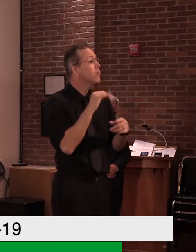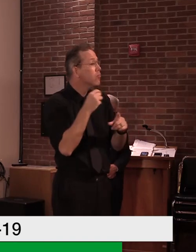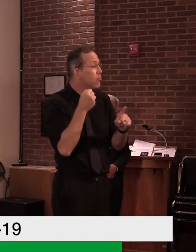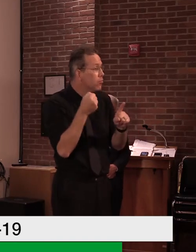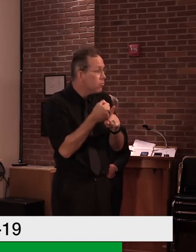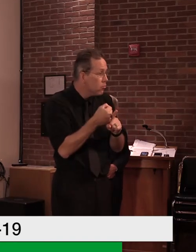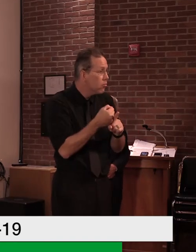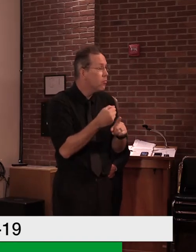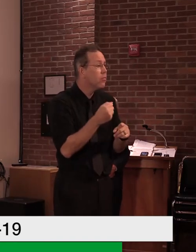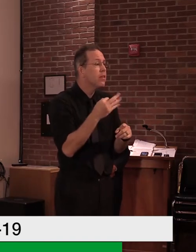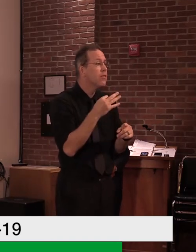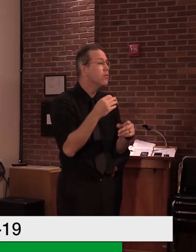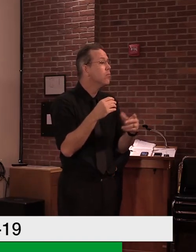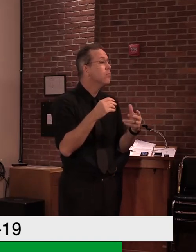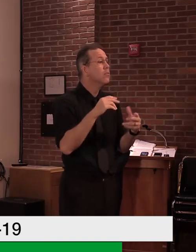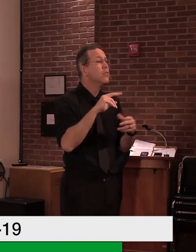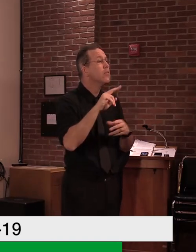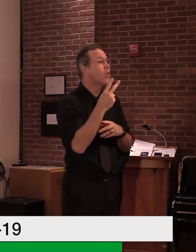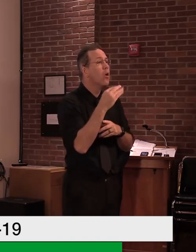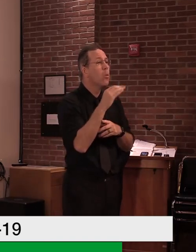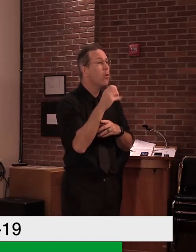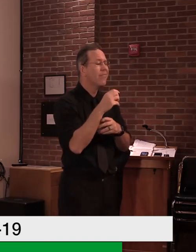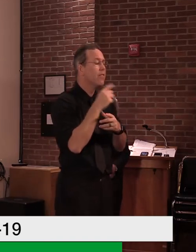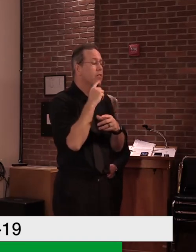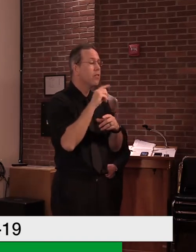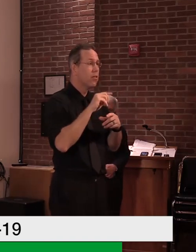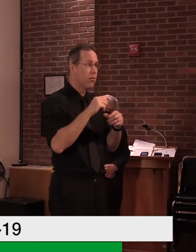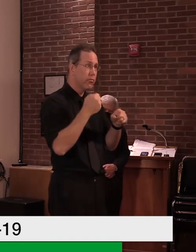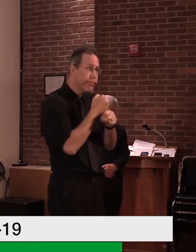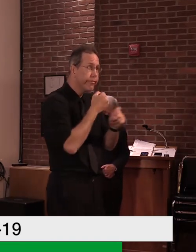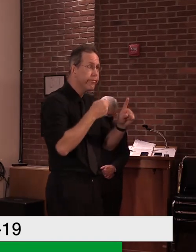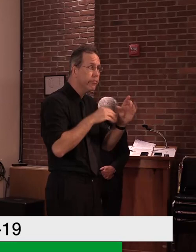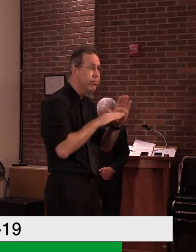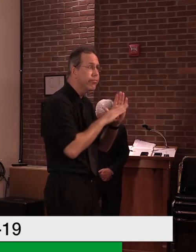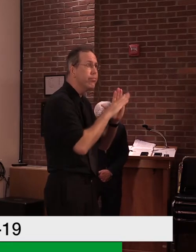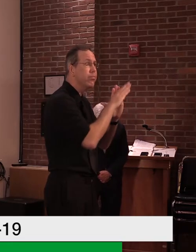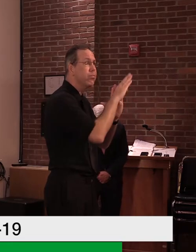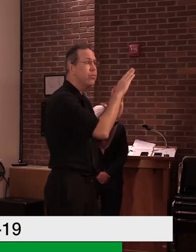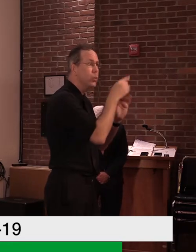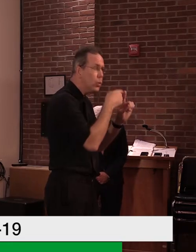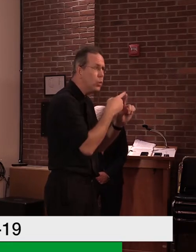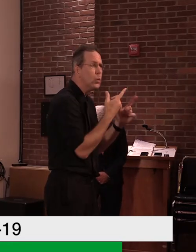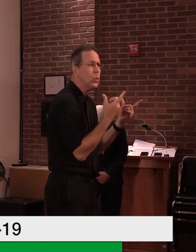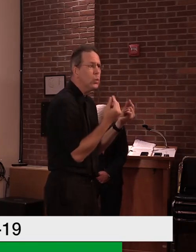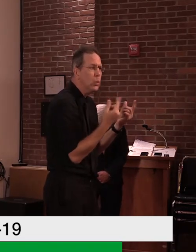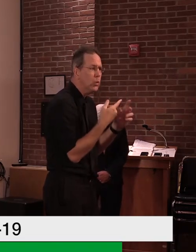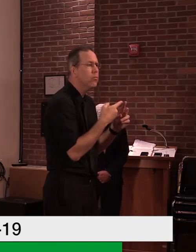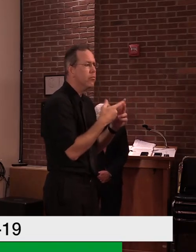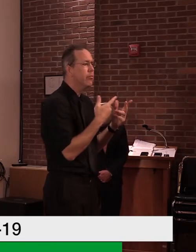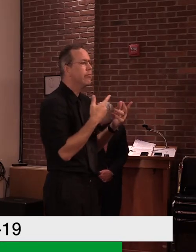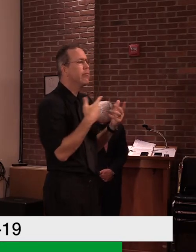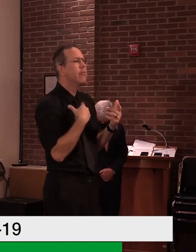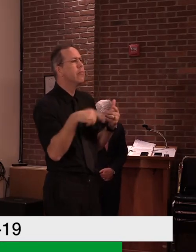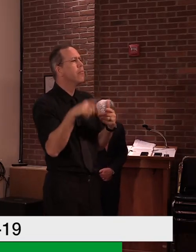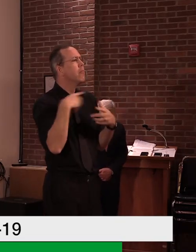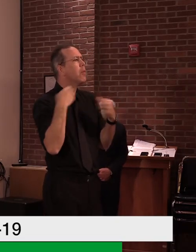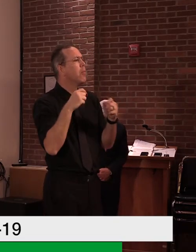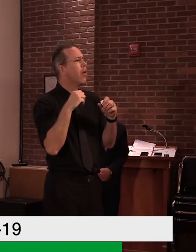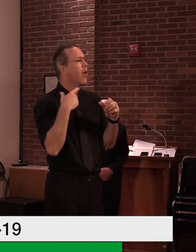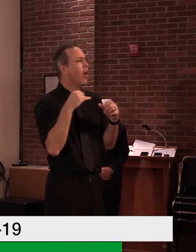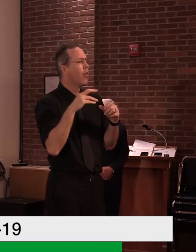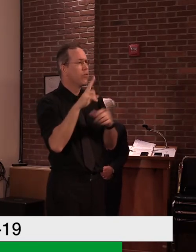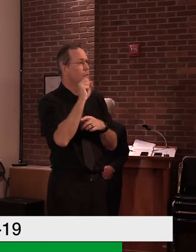a resurgence. But I think most public health officials are calling what's going on in the country